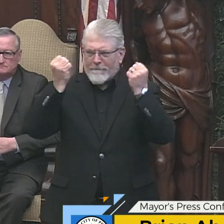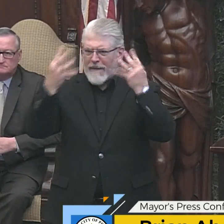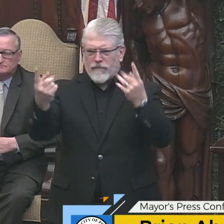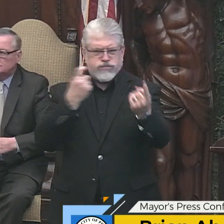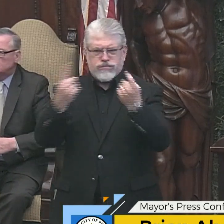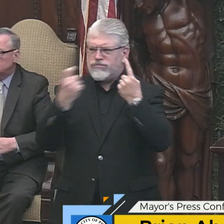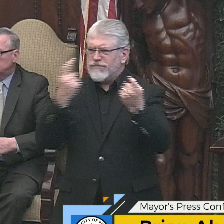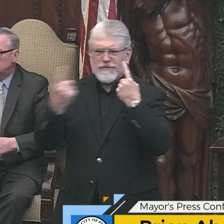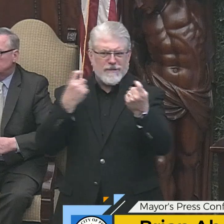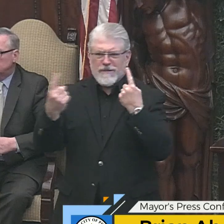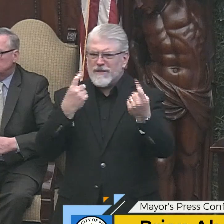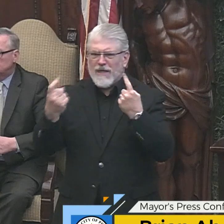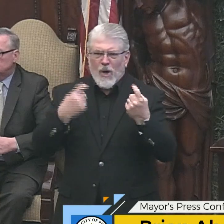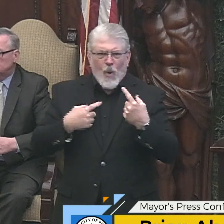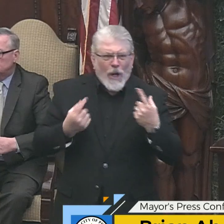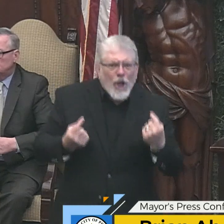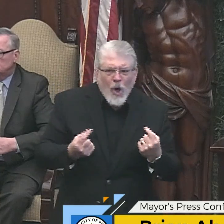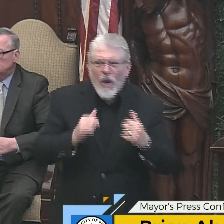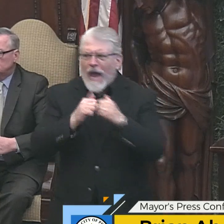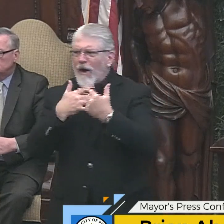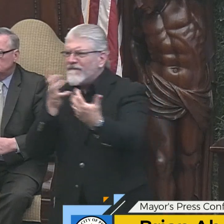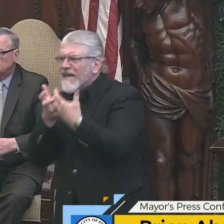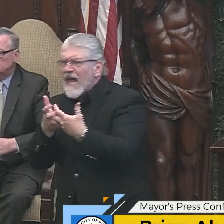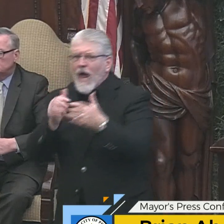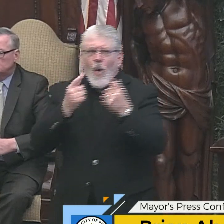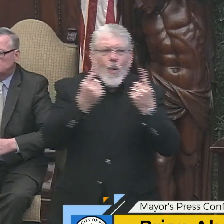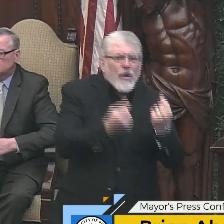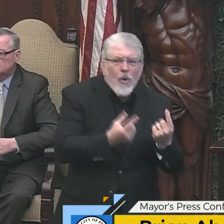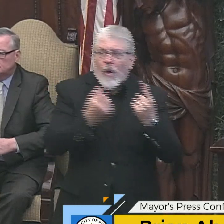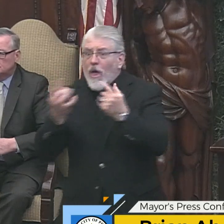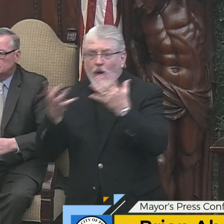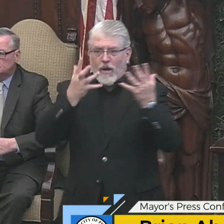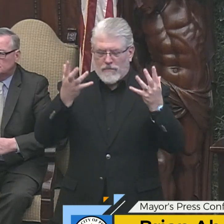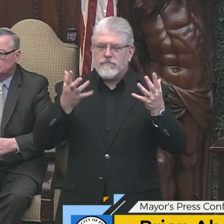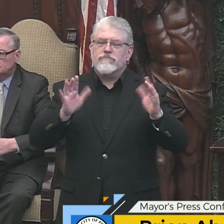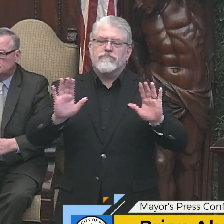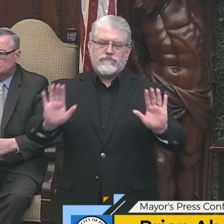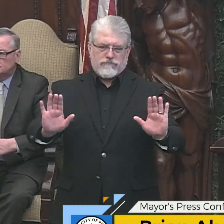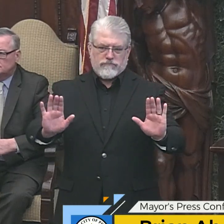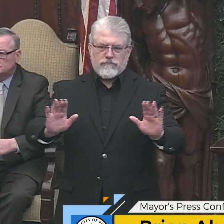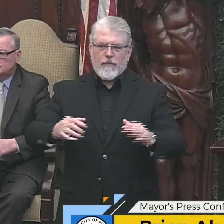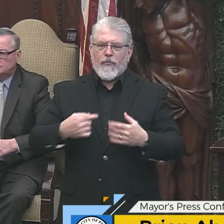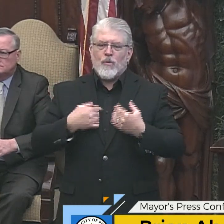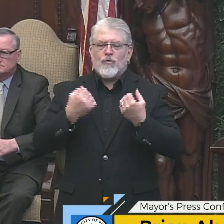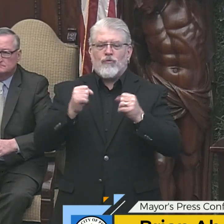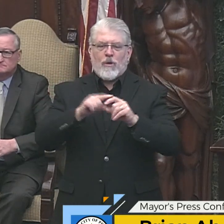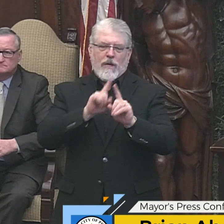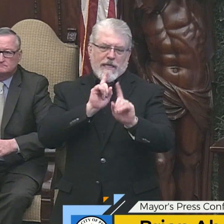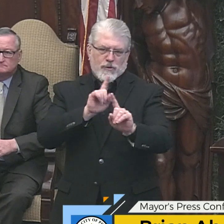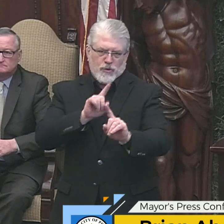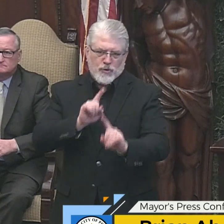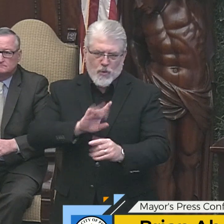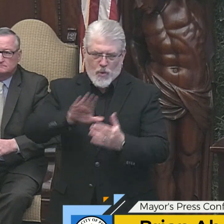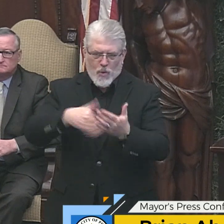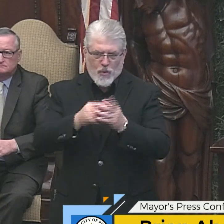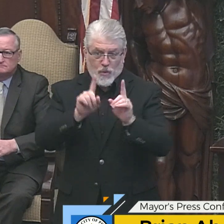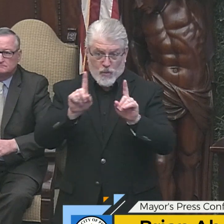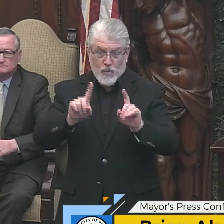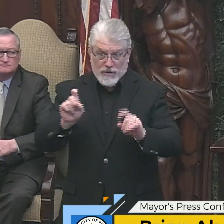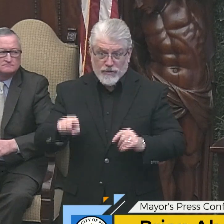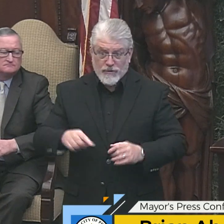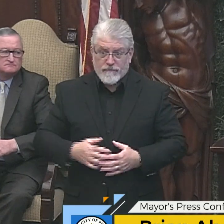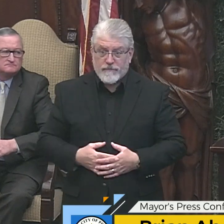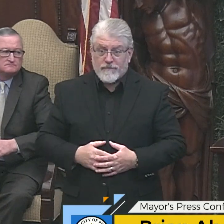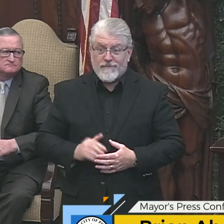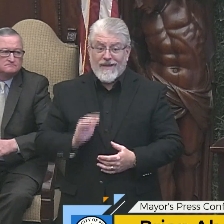fit neatly into a single category. We are working through those questions. The authority to impose those restrictions is contained in an order